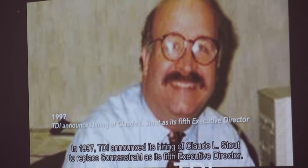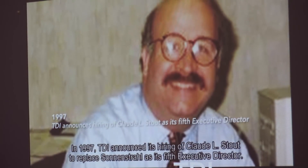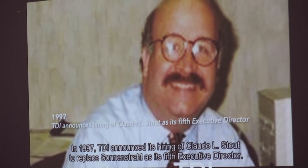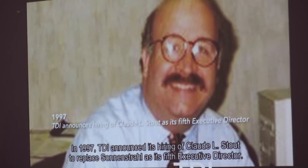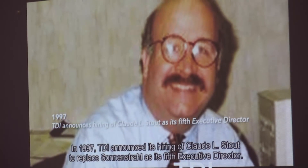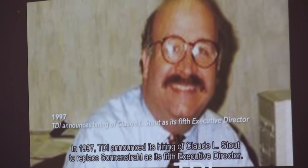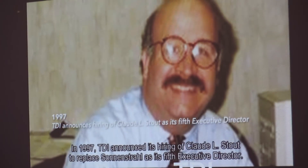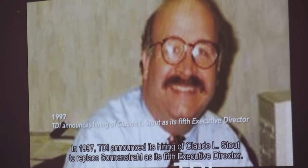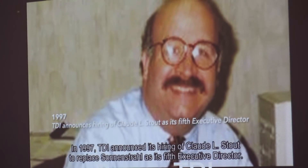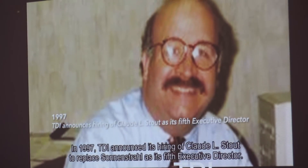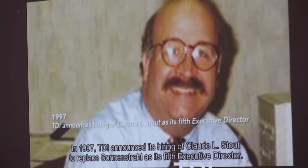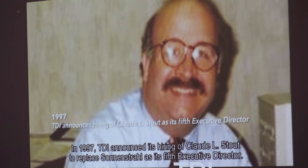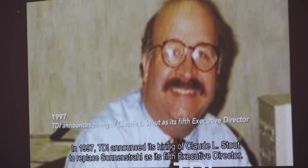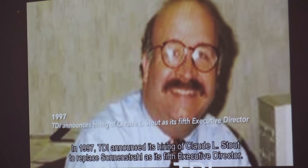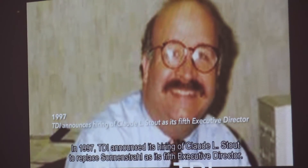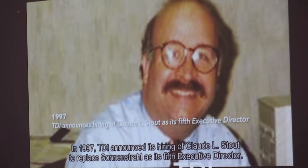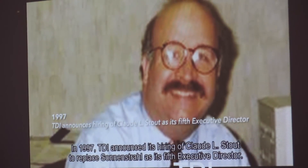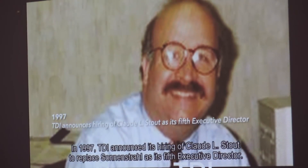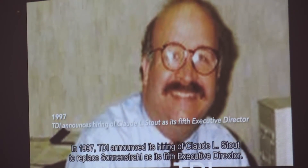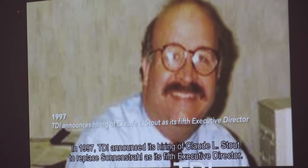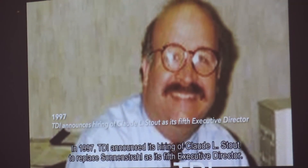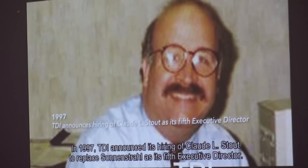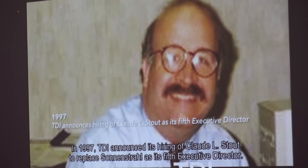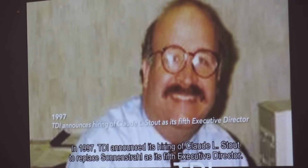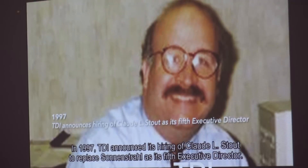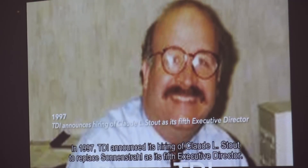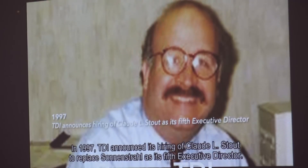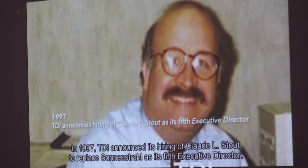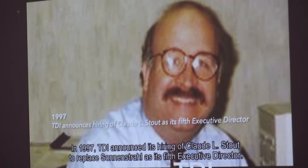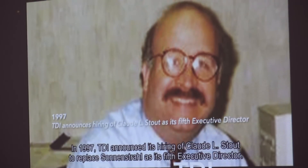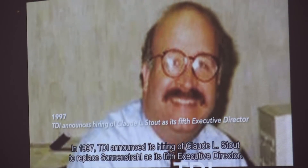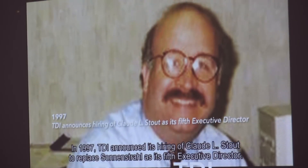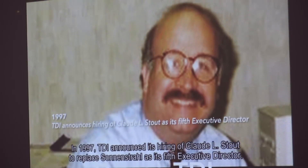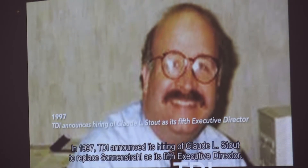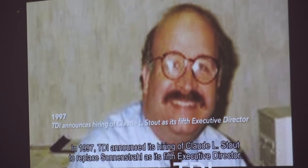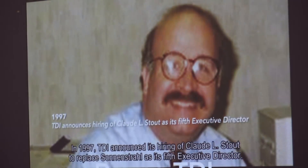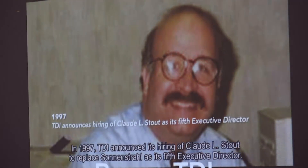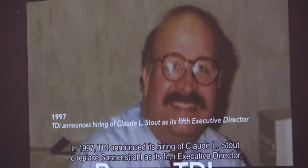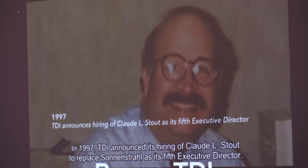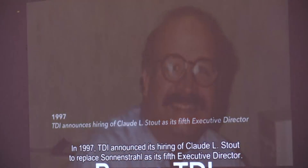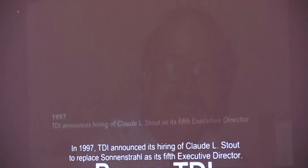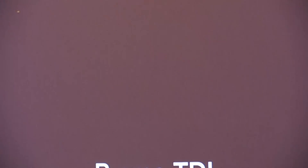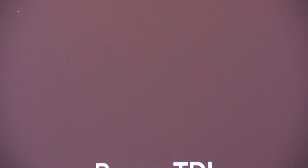announced its hiring of Claude L. Stout to replace Sonnenstrahl as its fifth executive director.